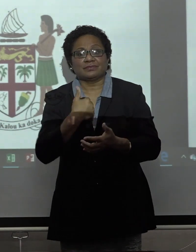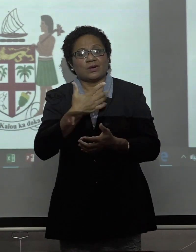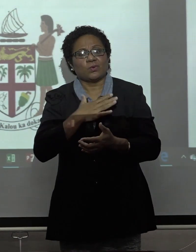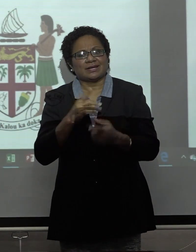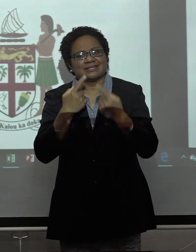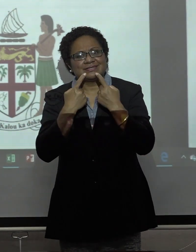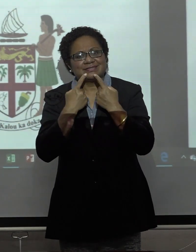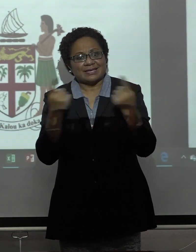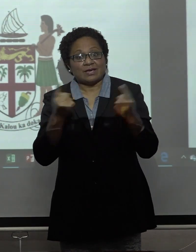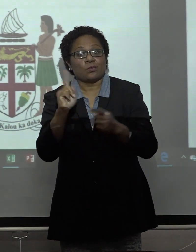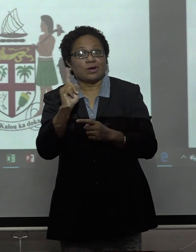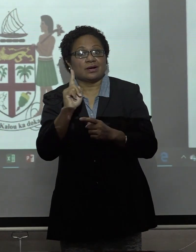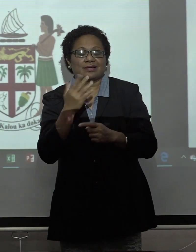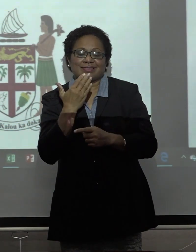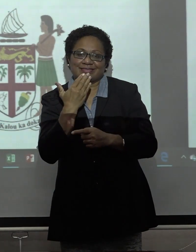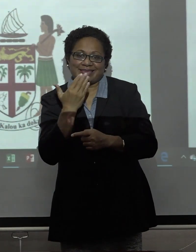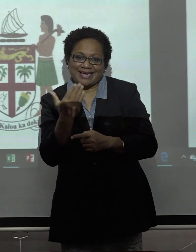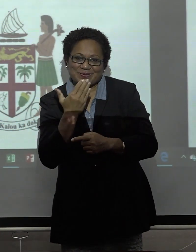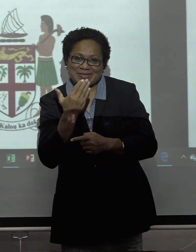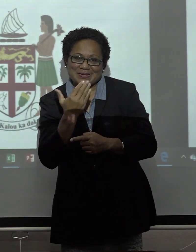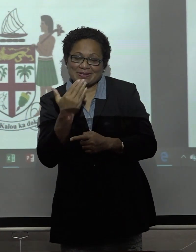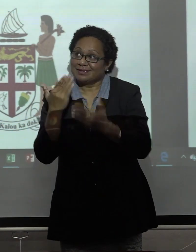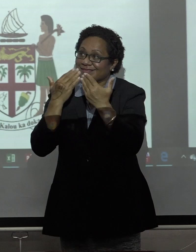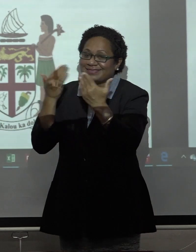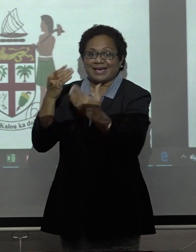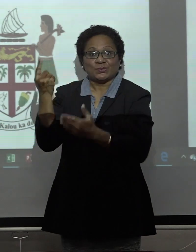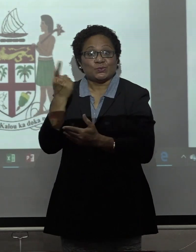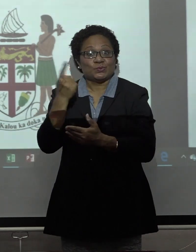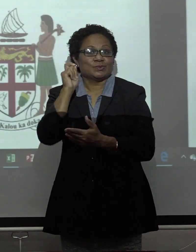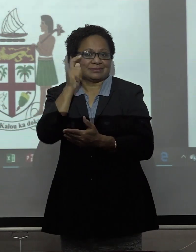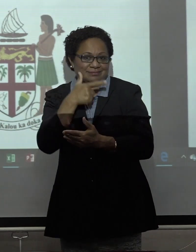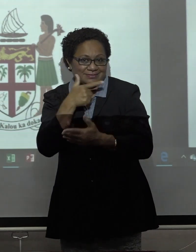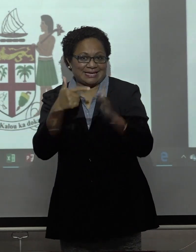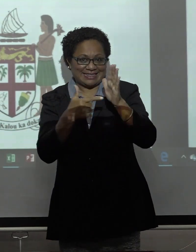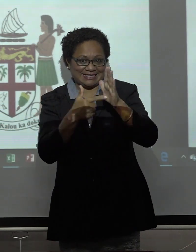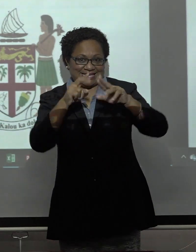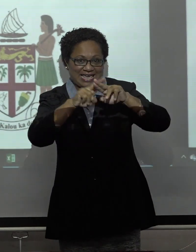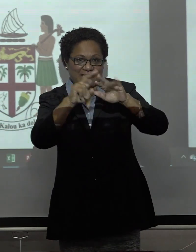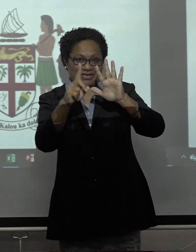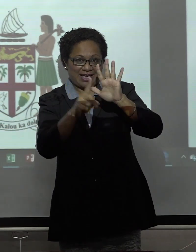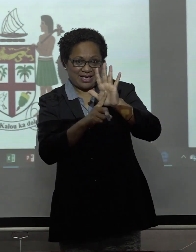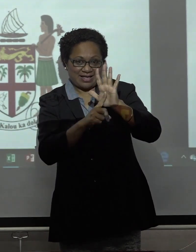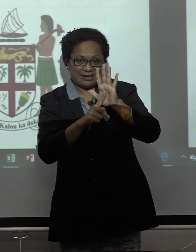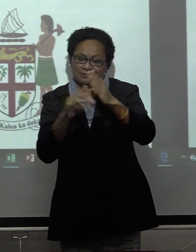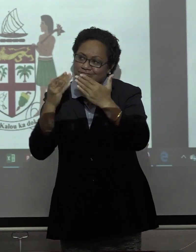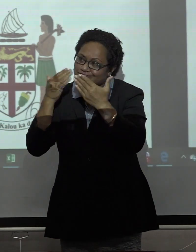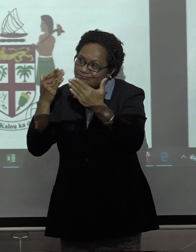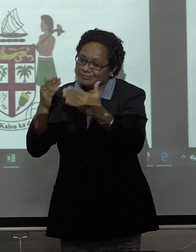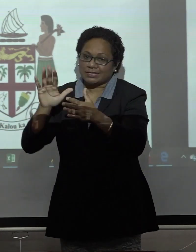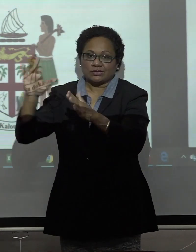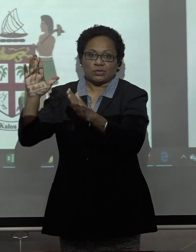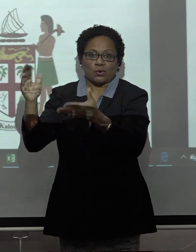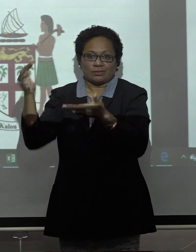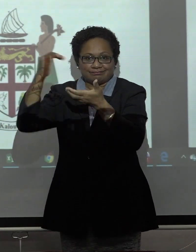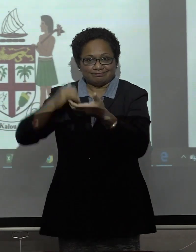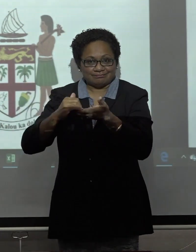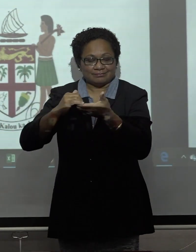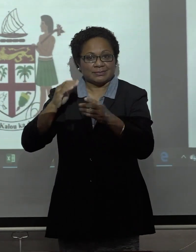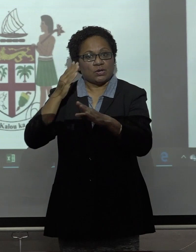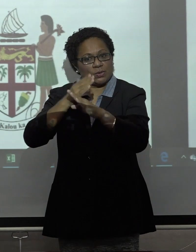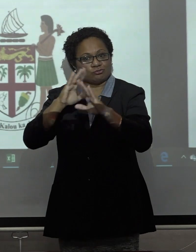thanks to TFL for coming on board and helping assure continued education